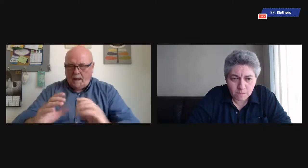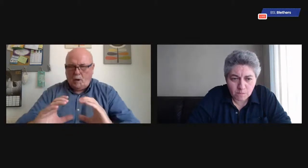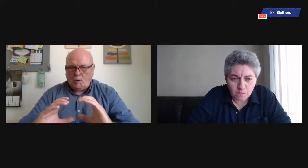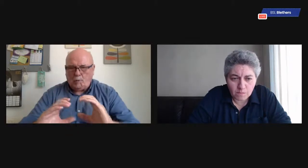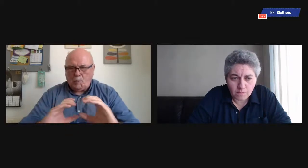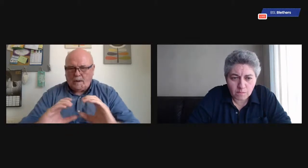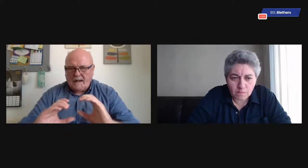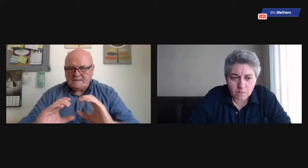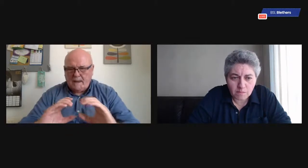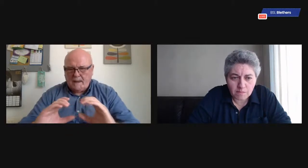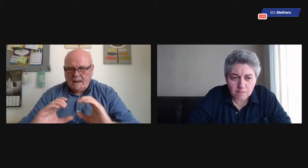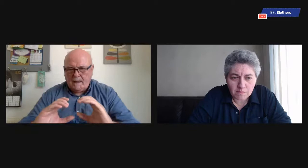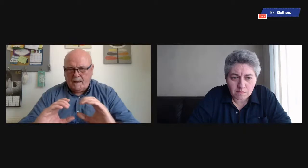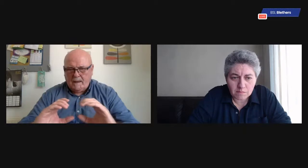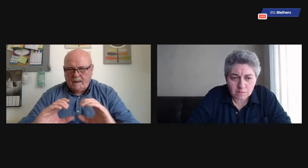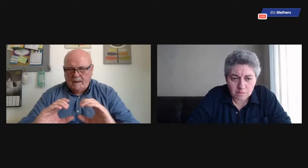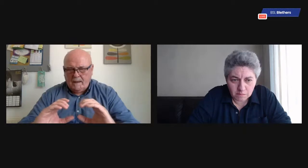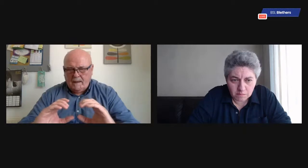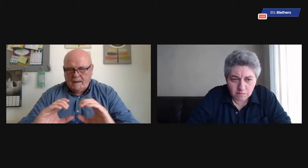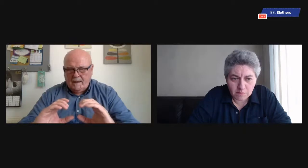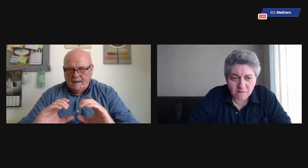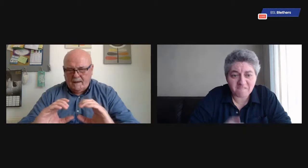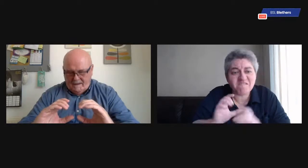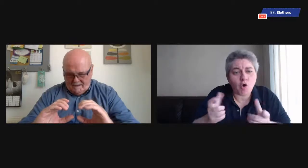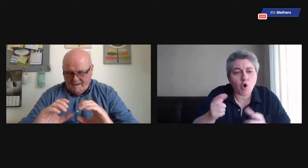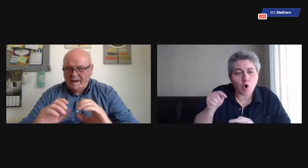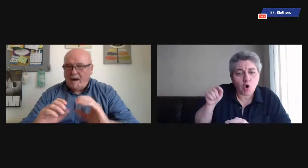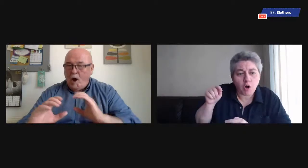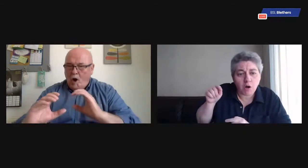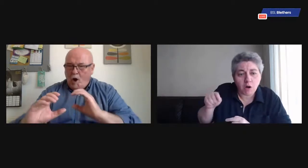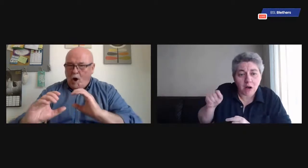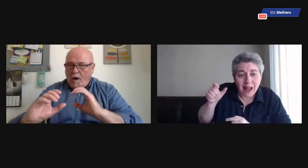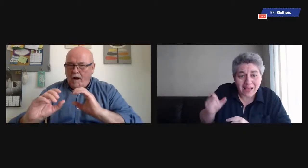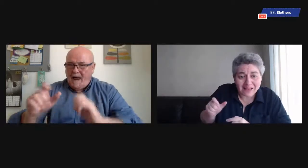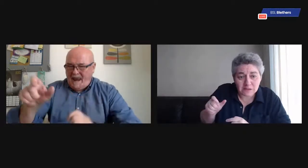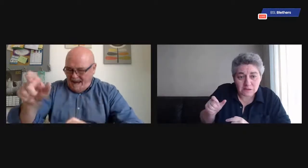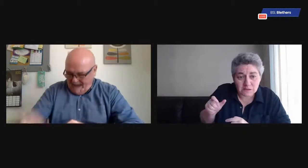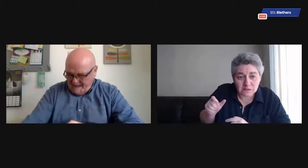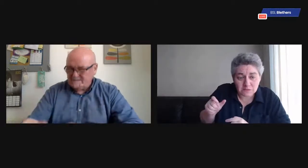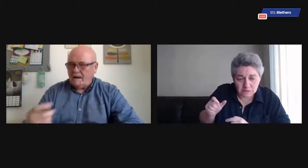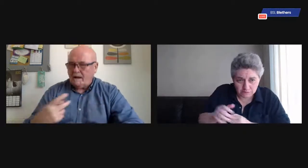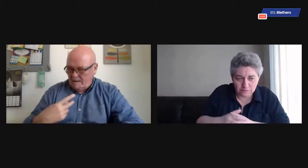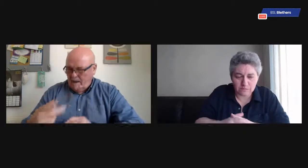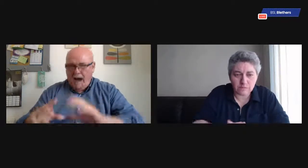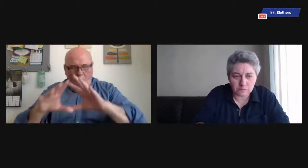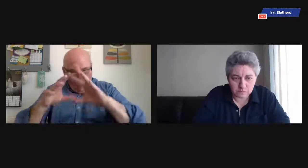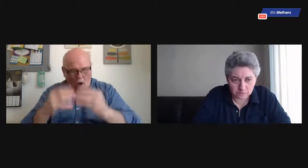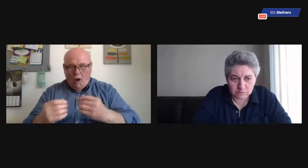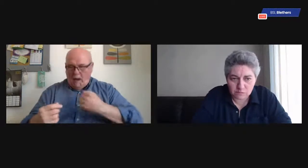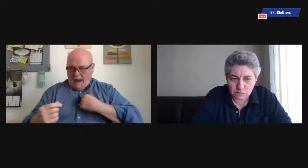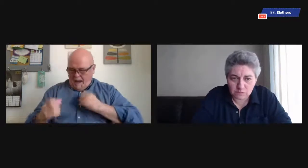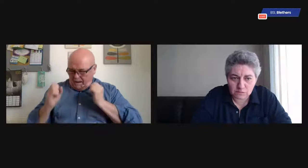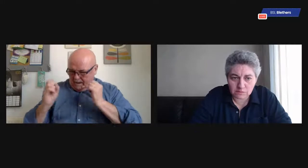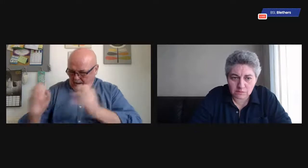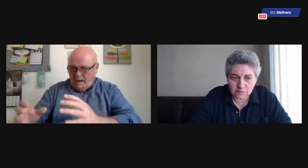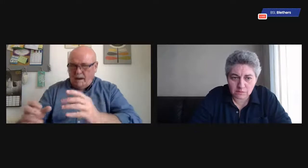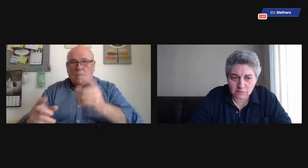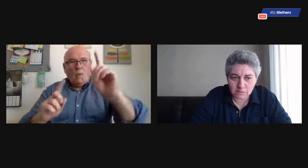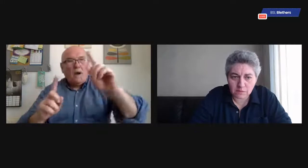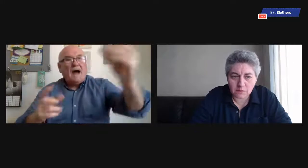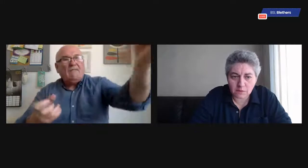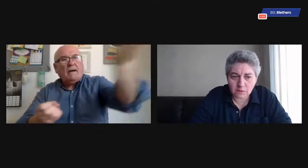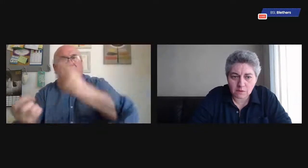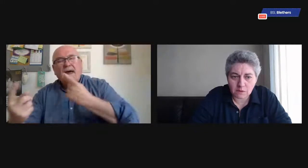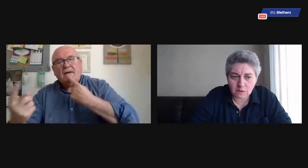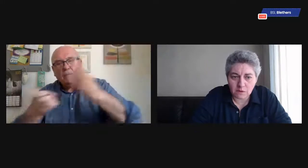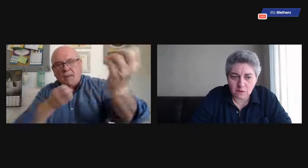not allowed to advise or get involved. We're only there to communicate with the client. That